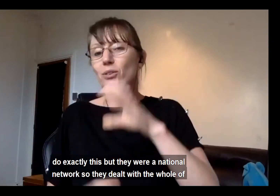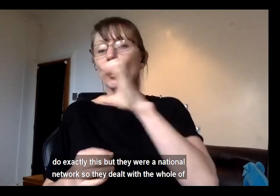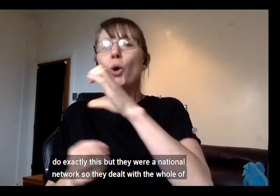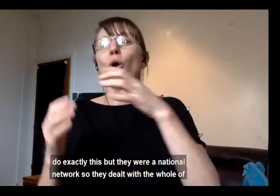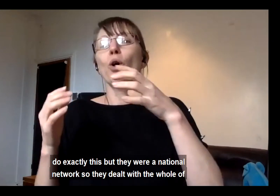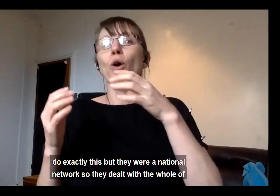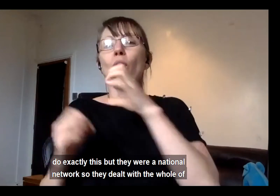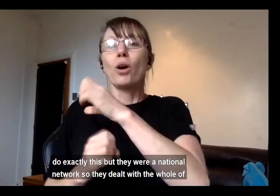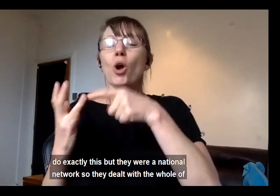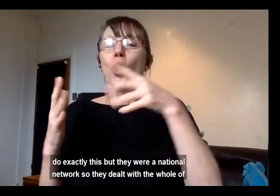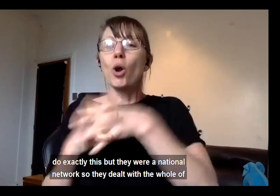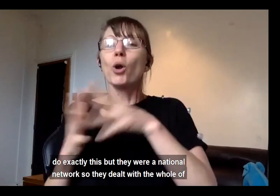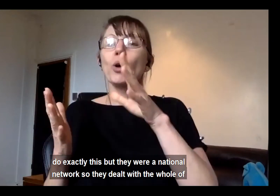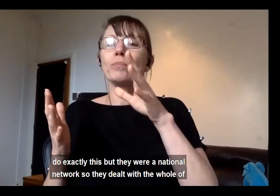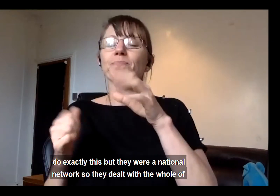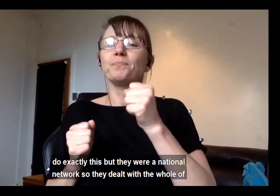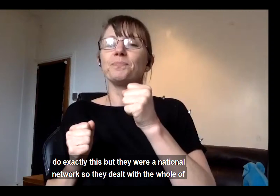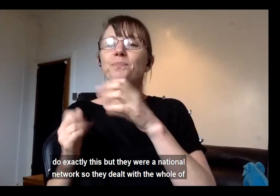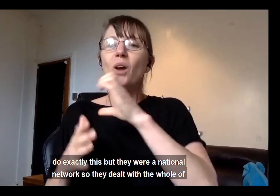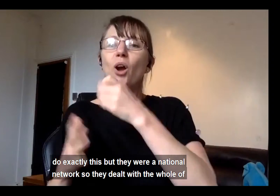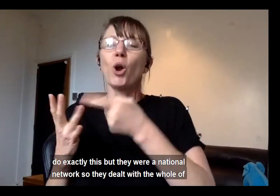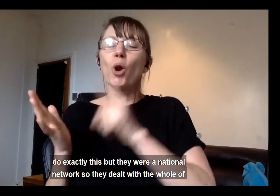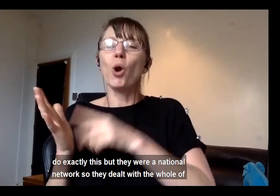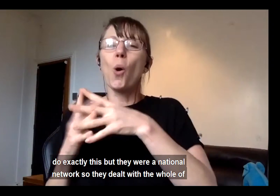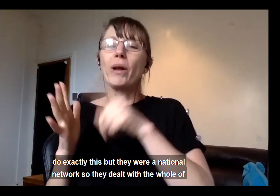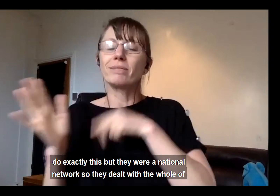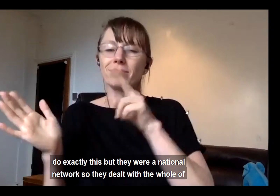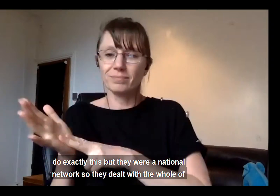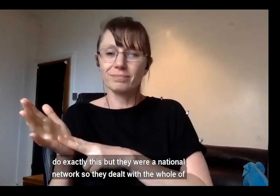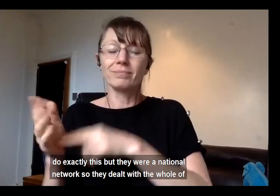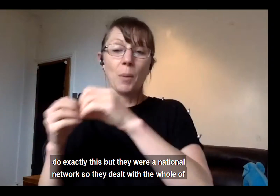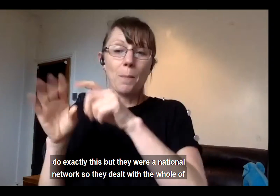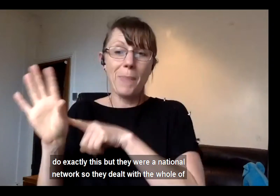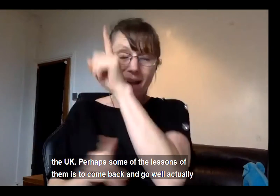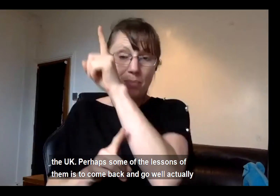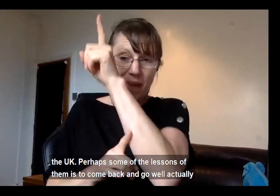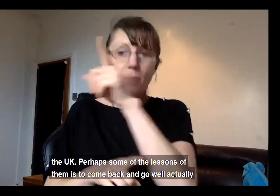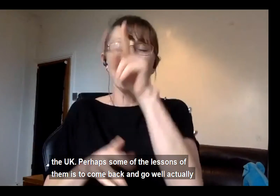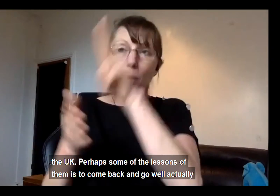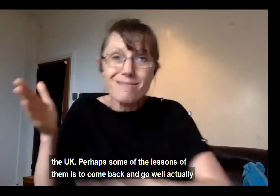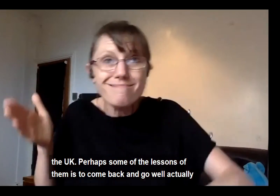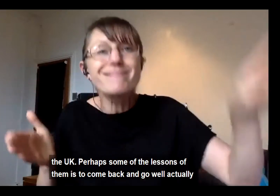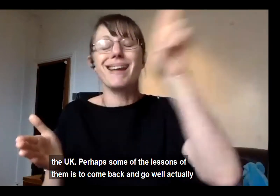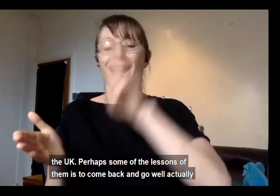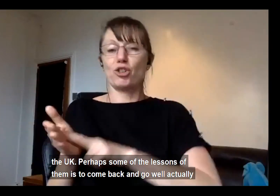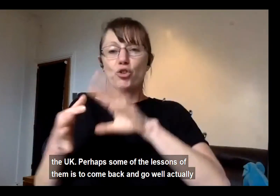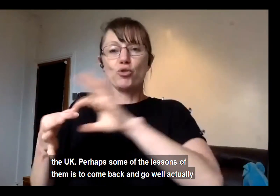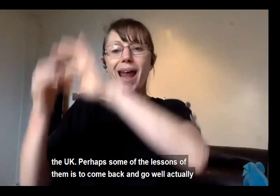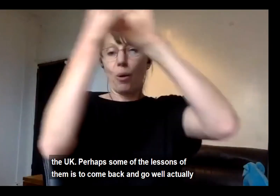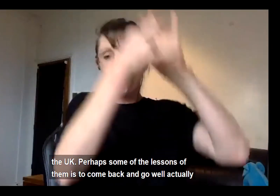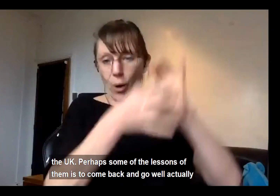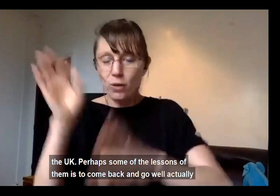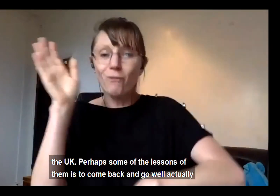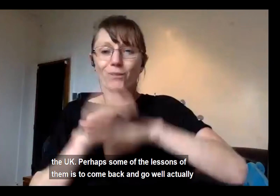They tried to do exactly this, but they were a national network, so they dealt with the whole of the UK.